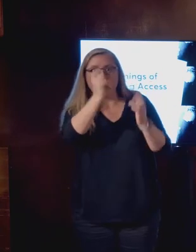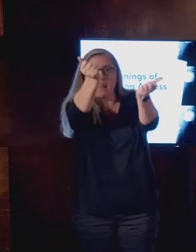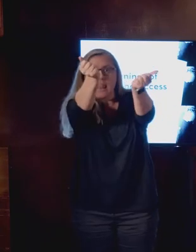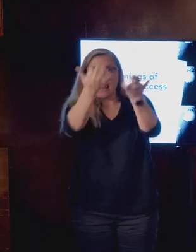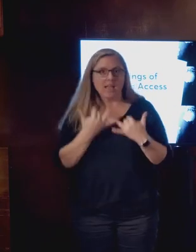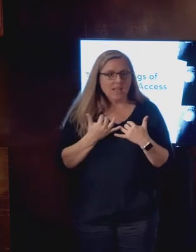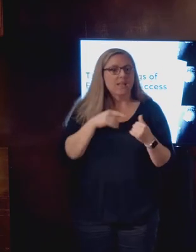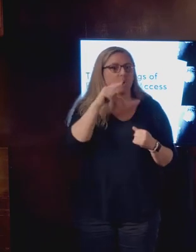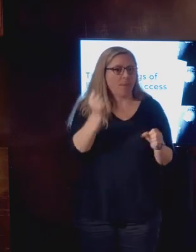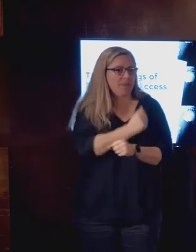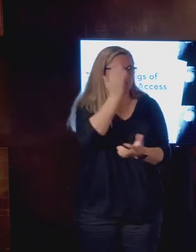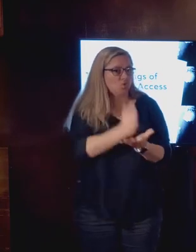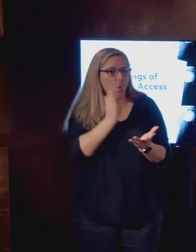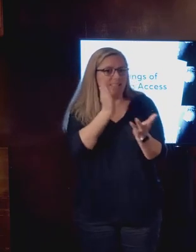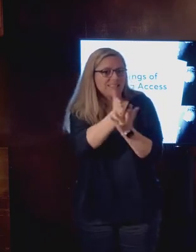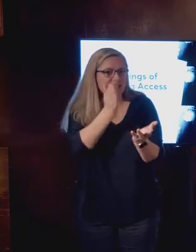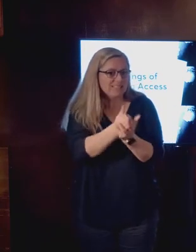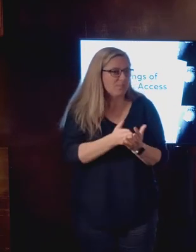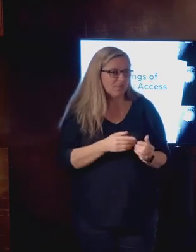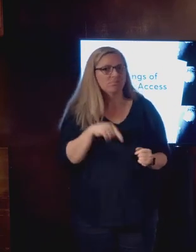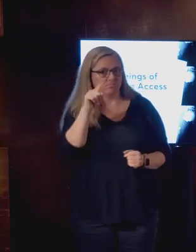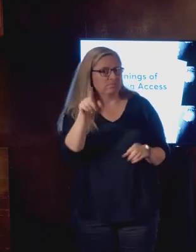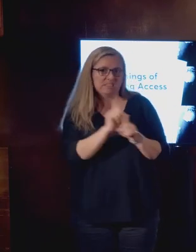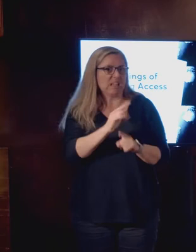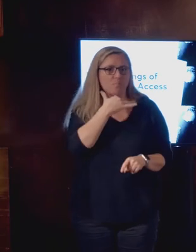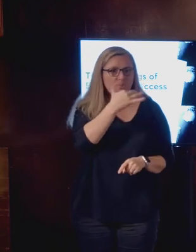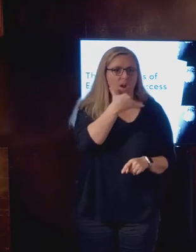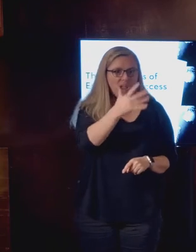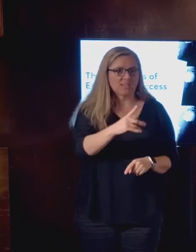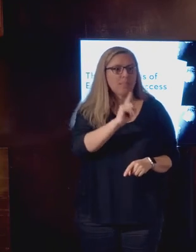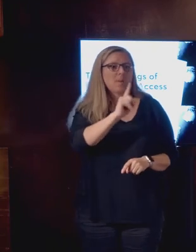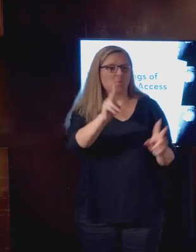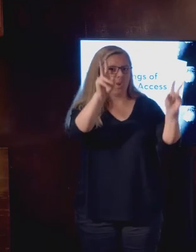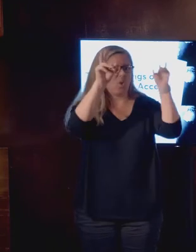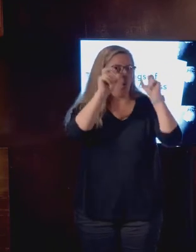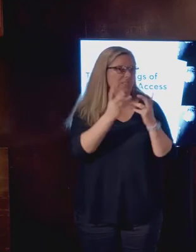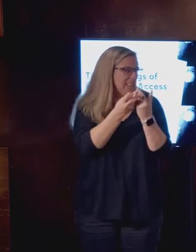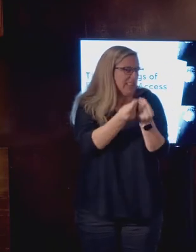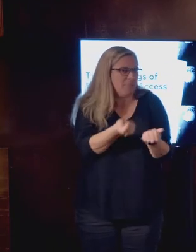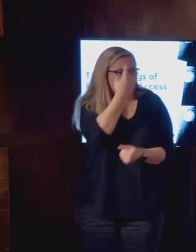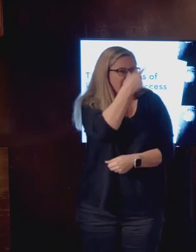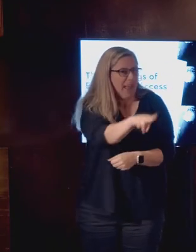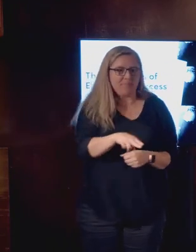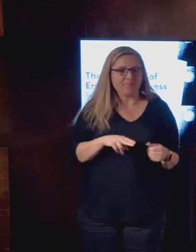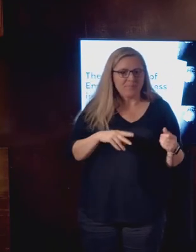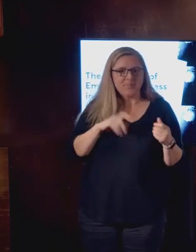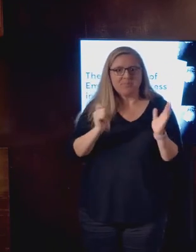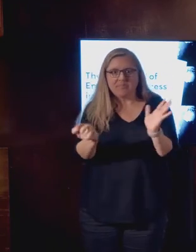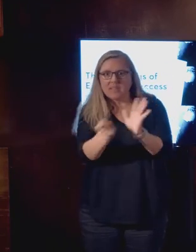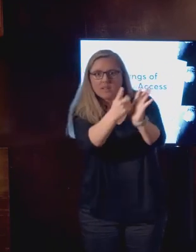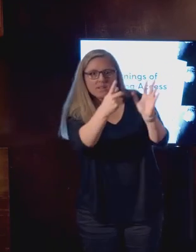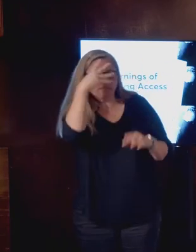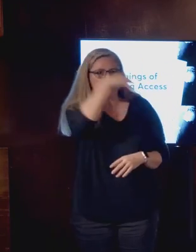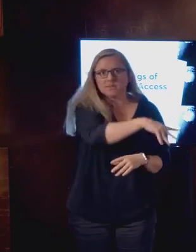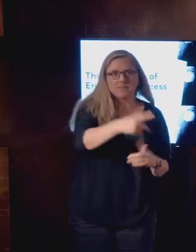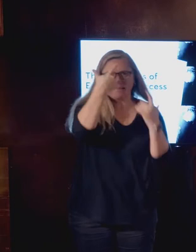so let's make it accessible for people. And we did it pretty much the same price, but we called it something. Do you know what I mean? Like, we gave it a title and then we sold it to the Fringe as